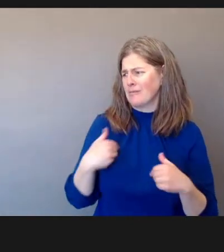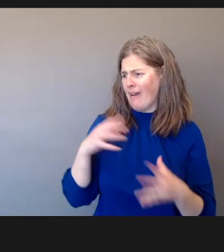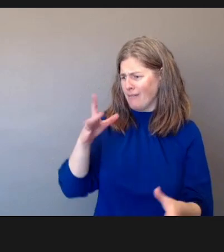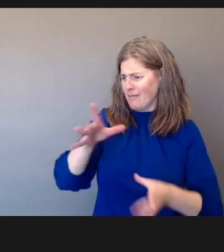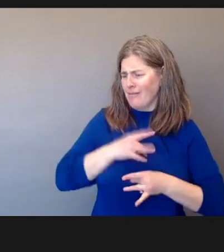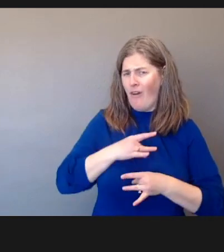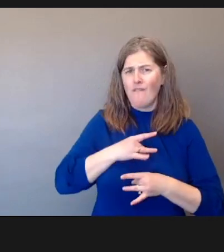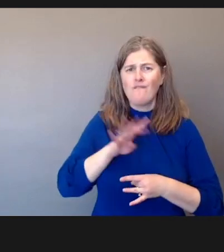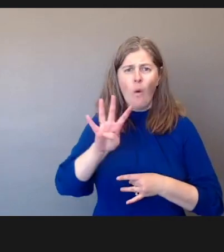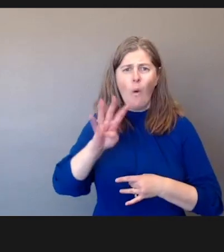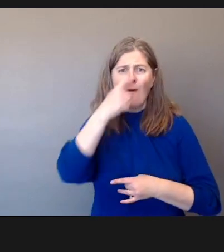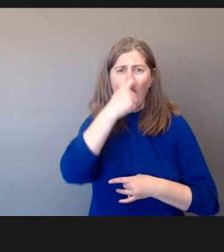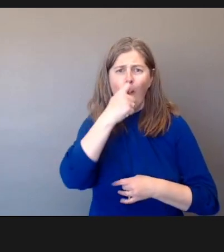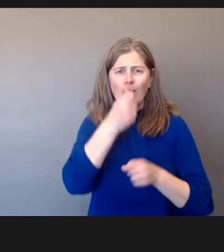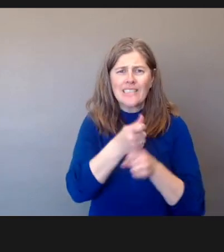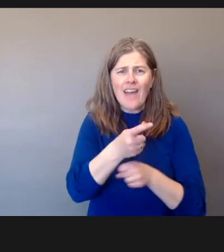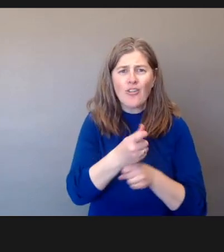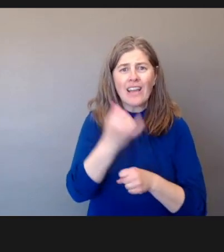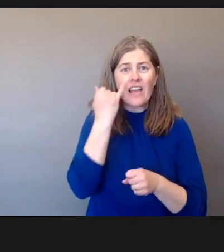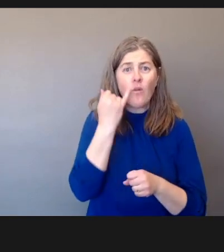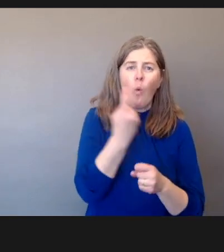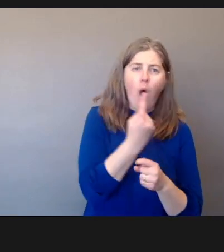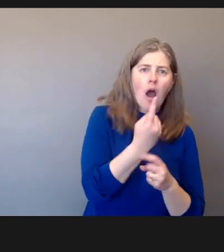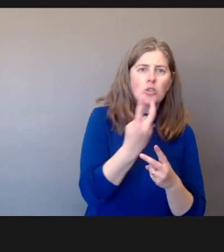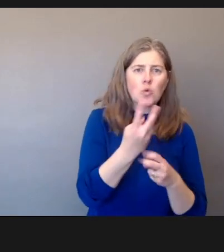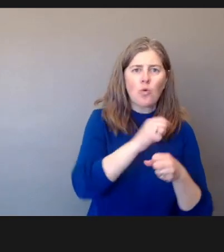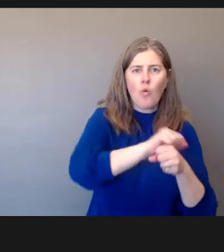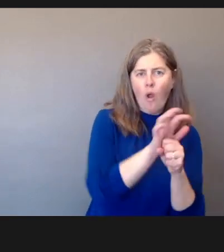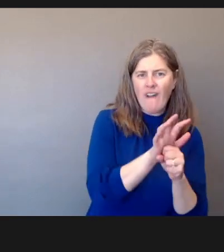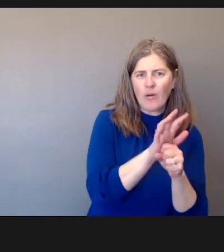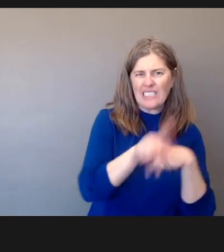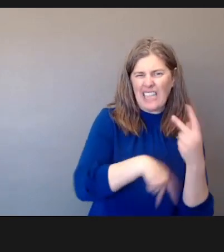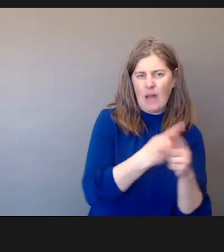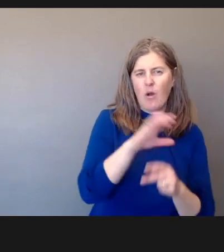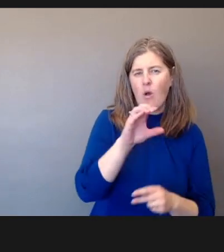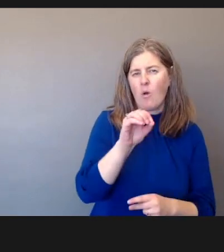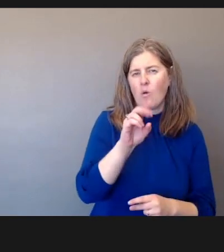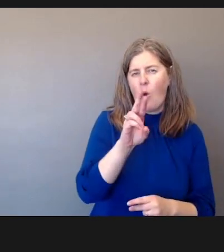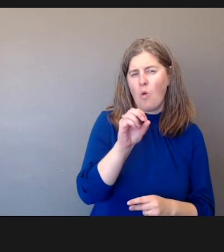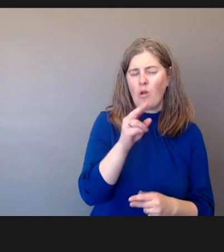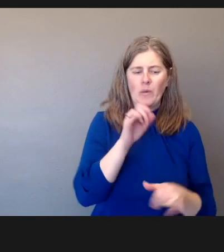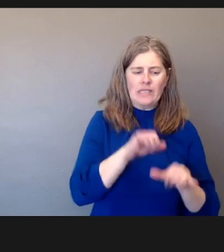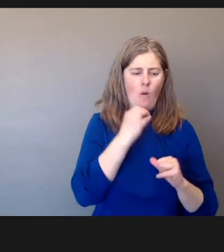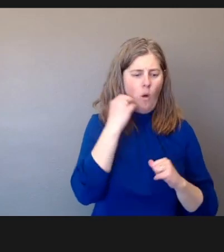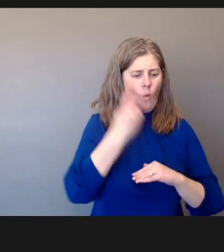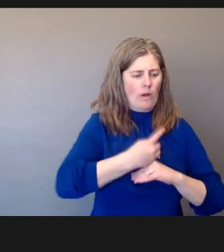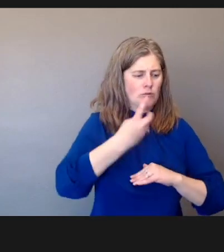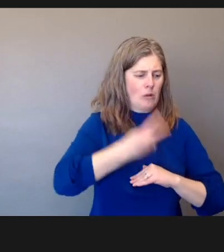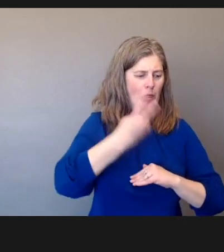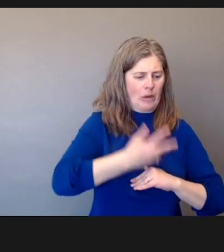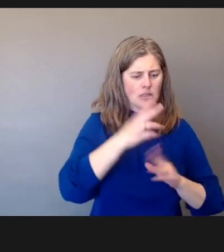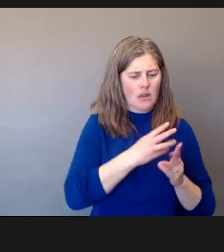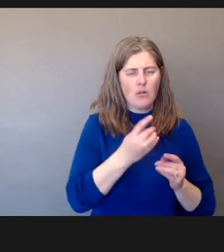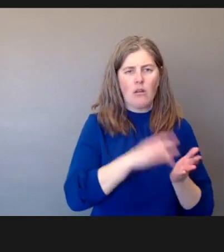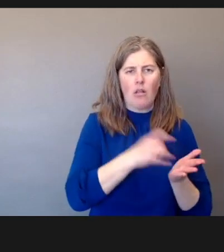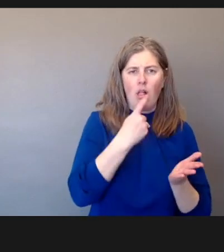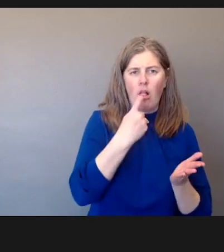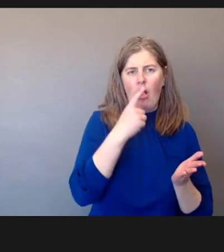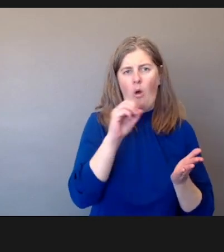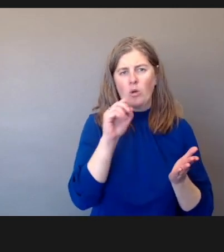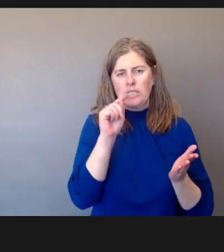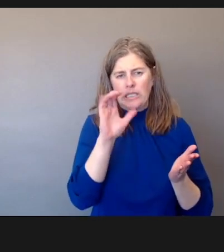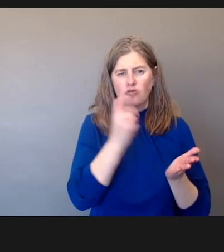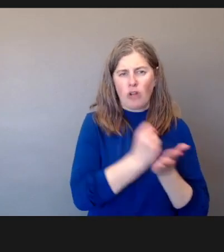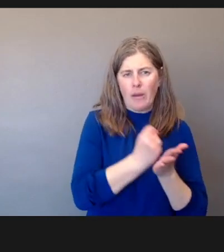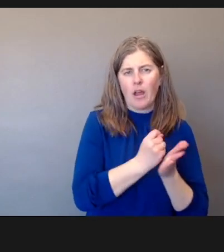a year. If one of those is coronavirus or 2 are coronavirus, and we stay home from work for a day or 2 or 3 and, take some over-the-counter